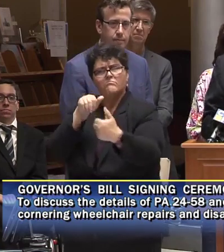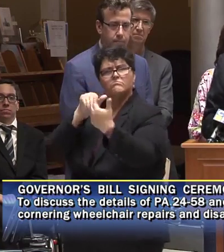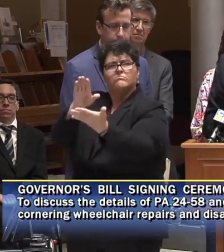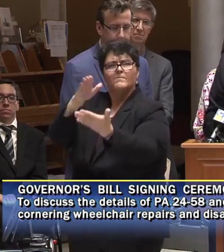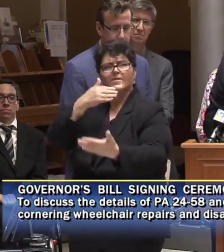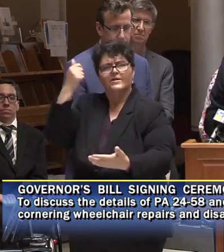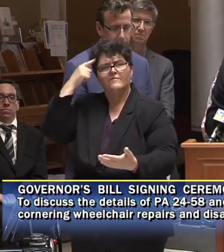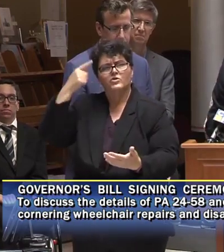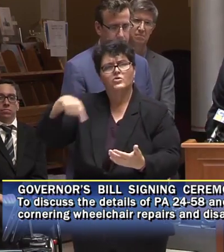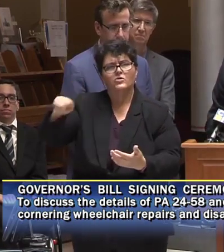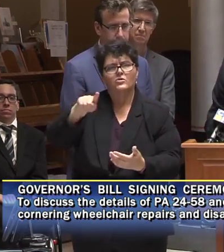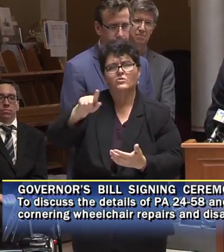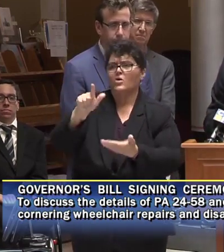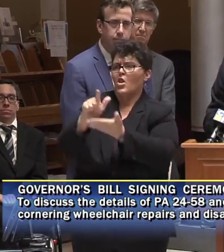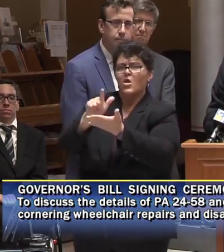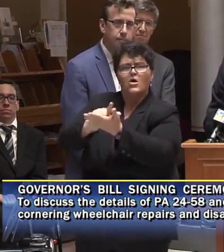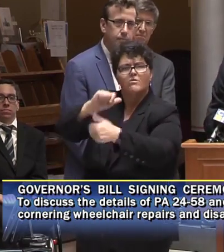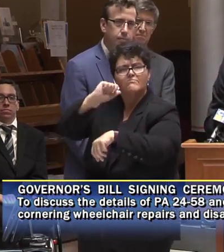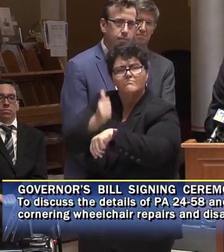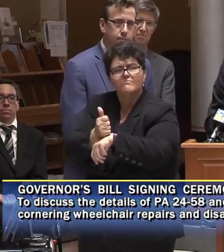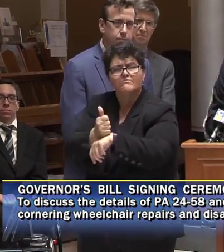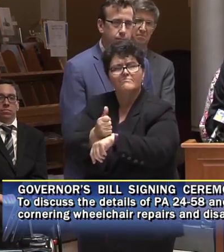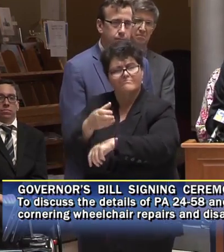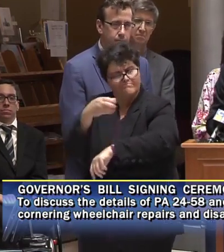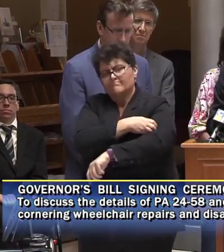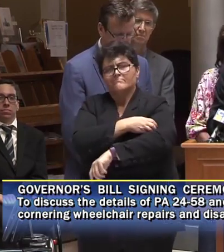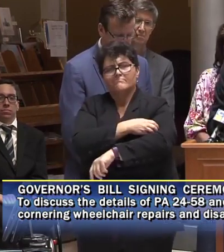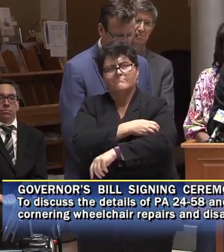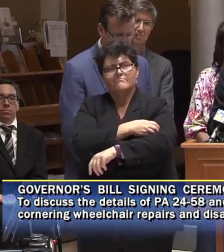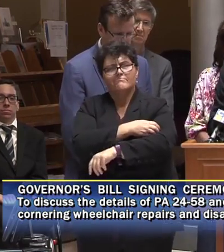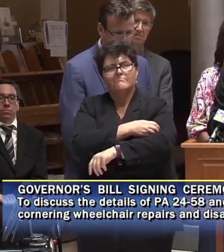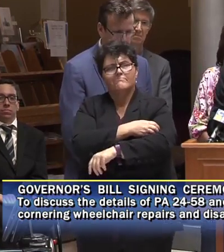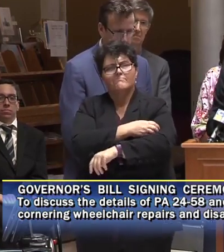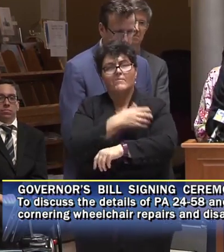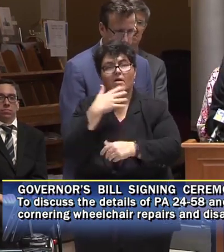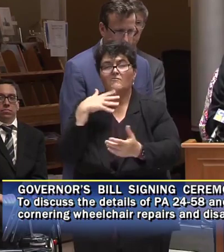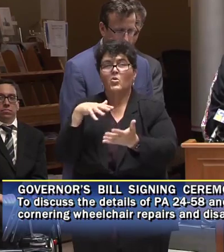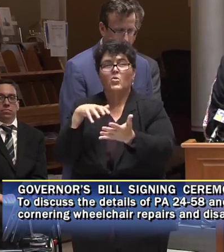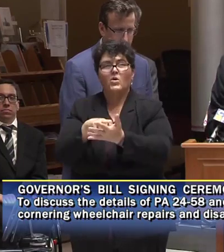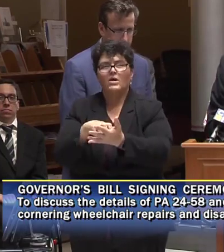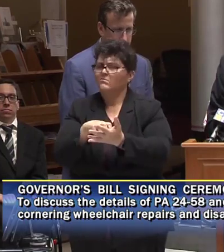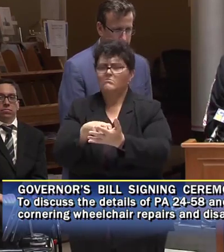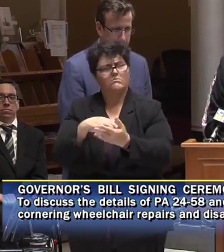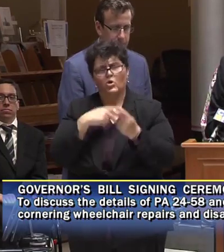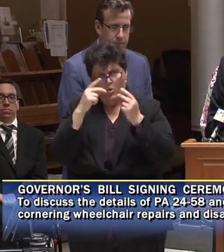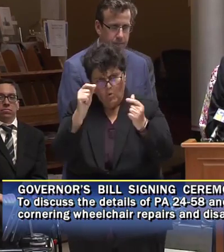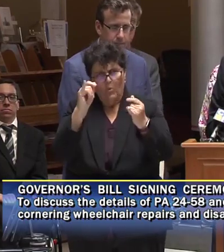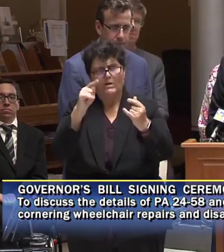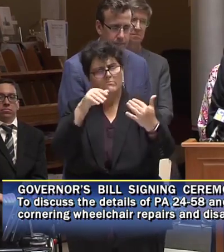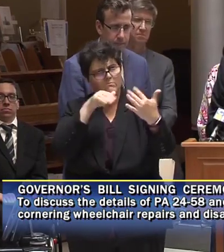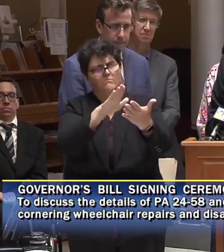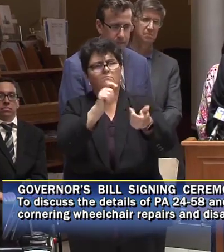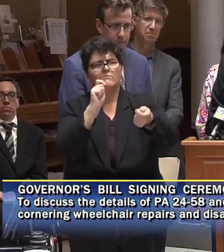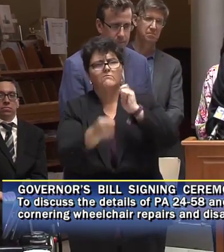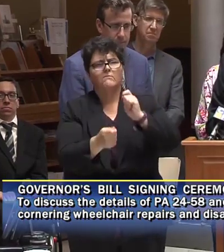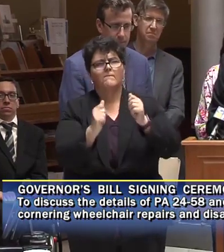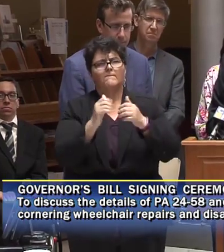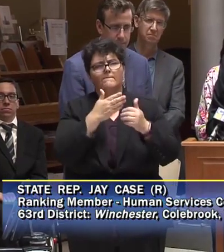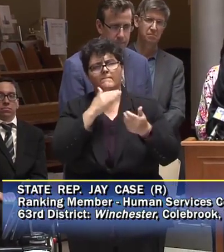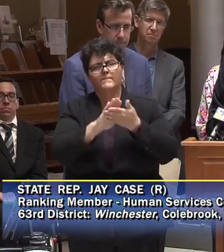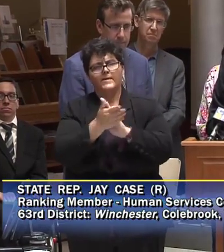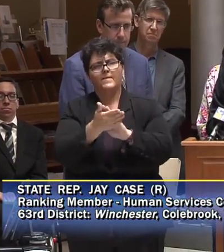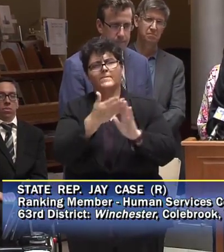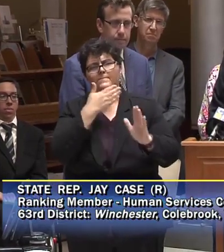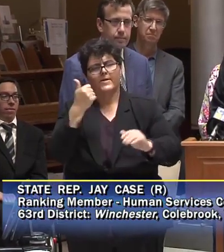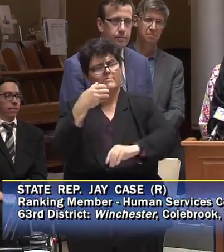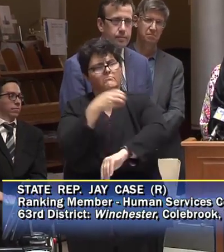we can bring stuff back to our agencies, back to our commissioners, and back to our colleagues and say, this isn't